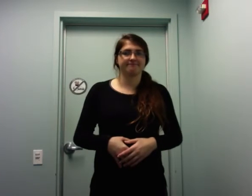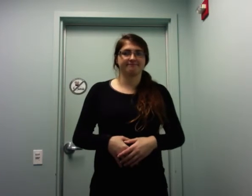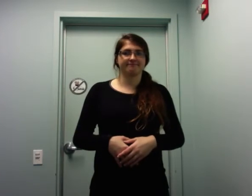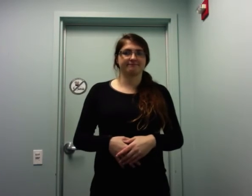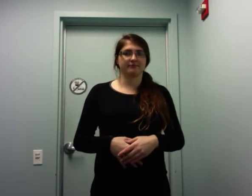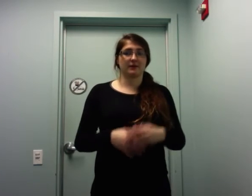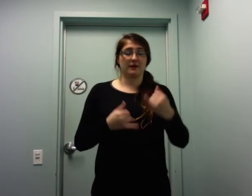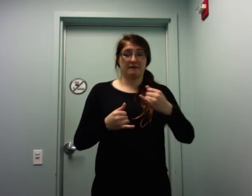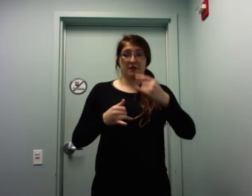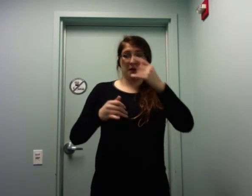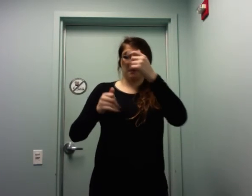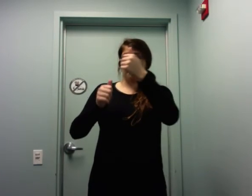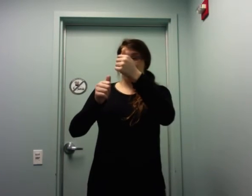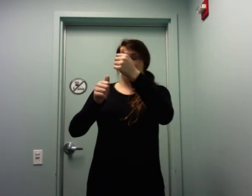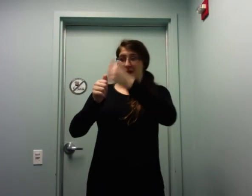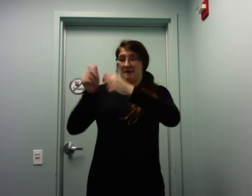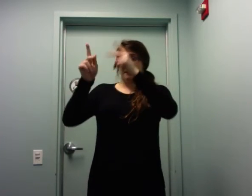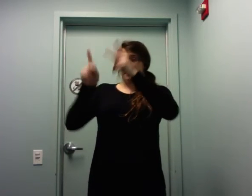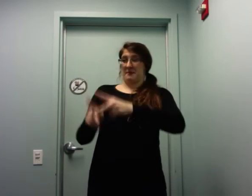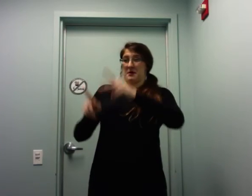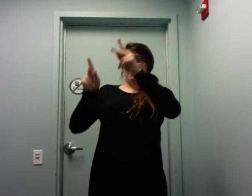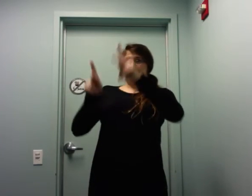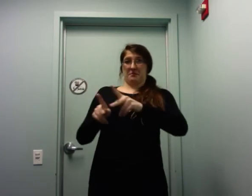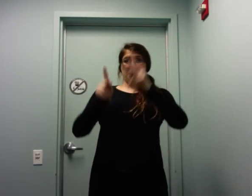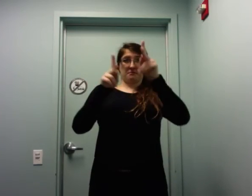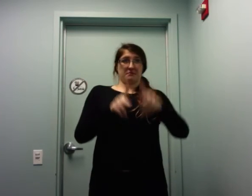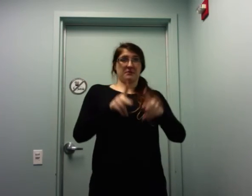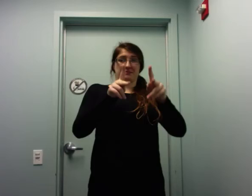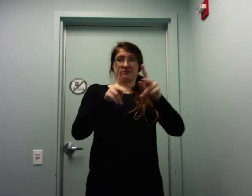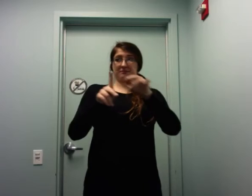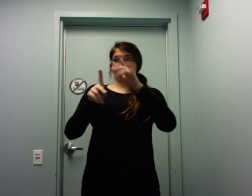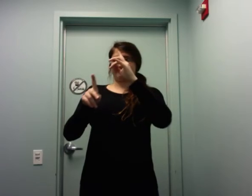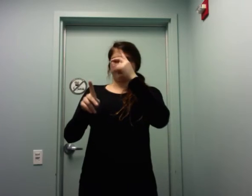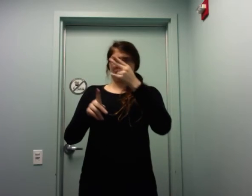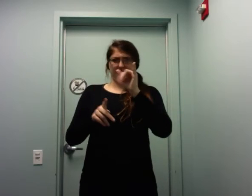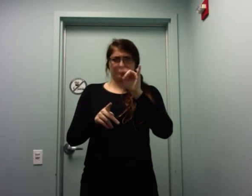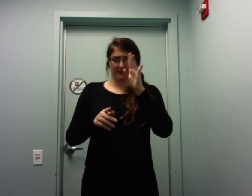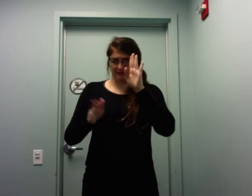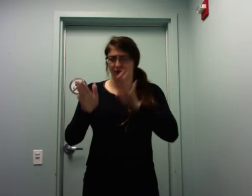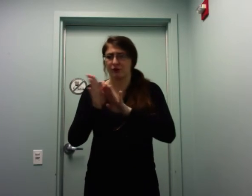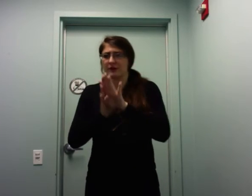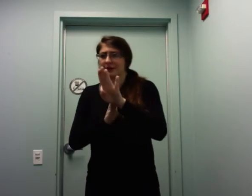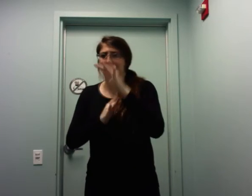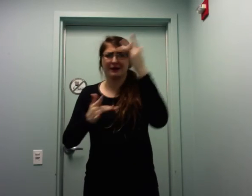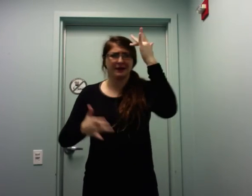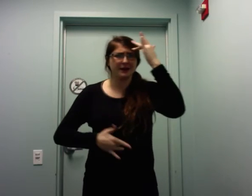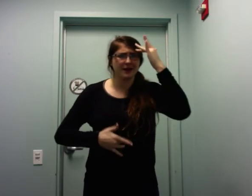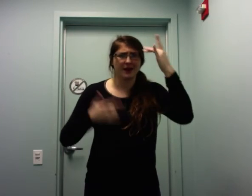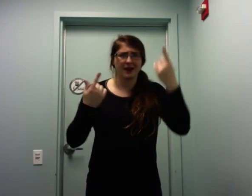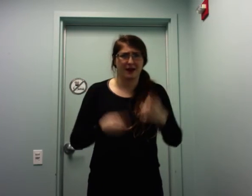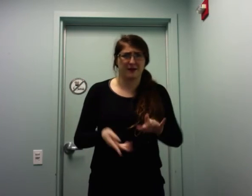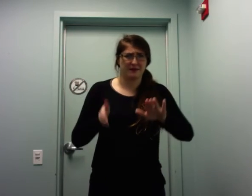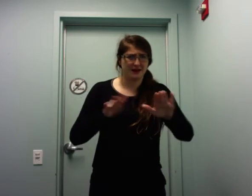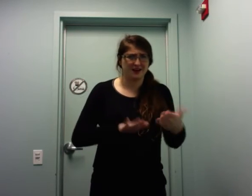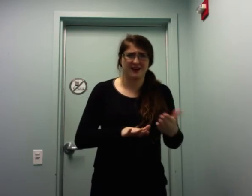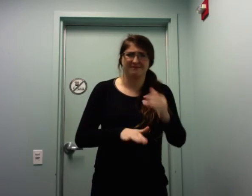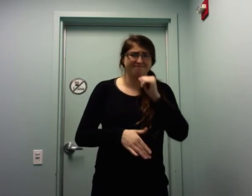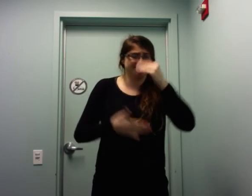single person that a person will ultimately develop AIDS and get sick and die. We can't say that for every